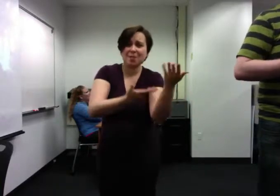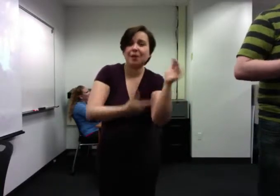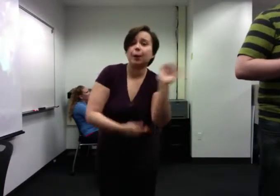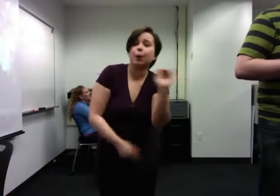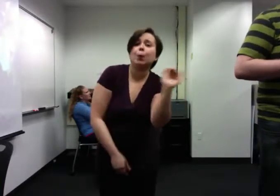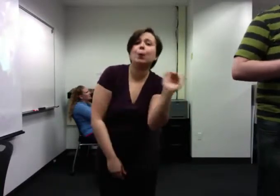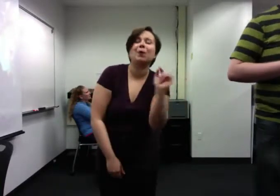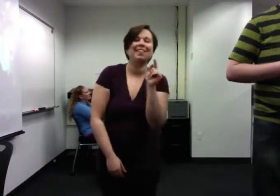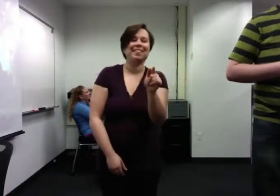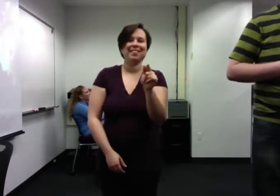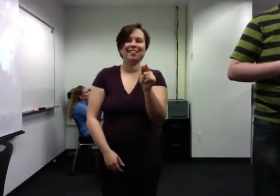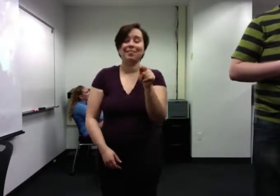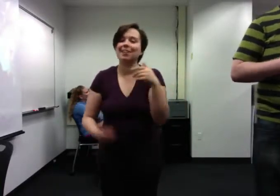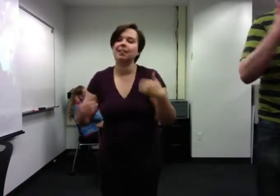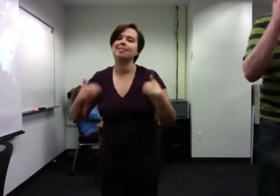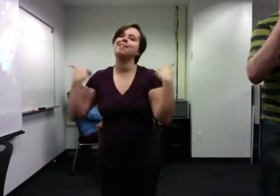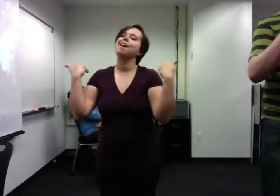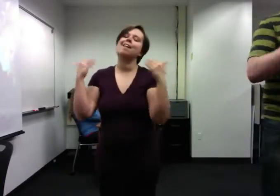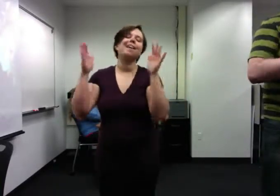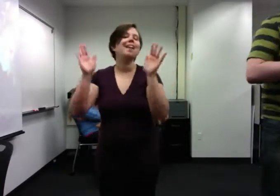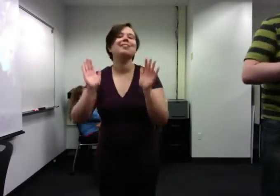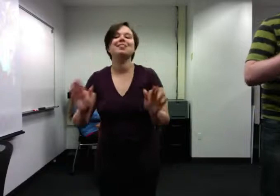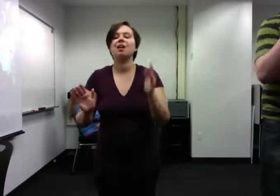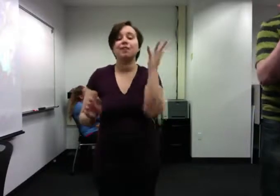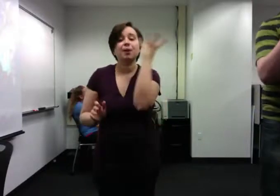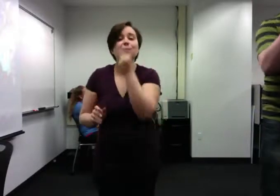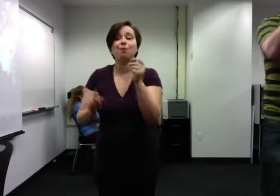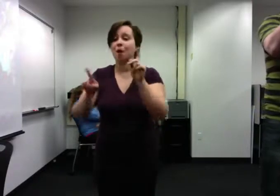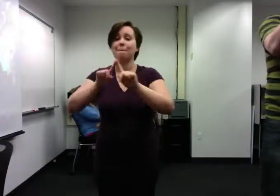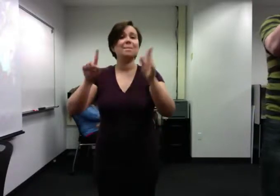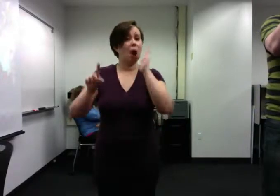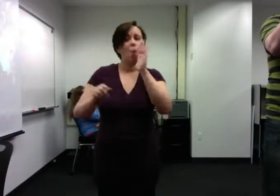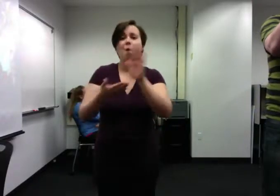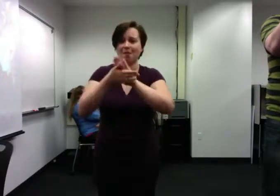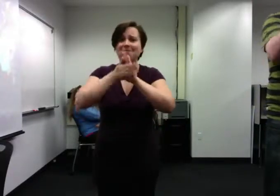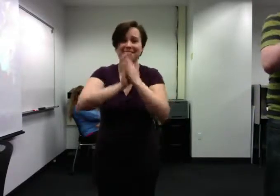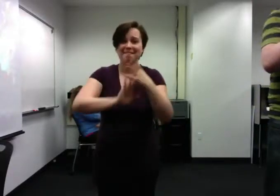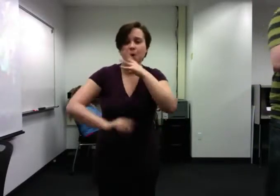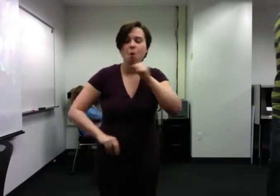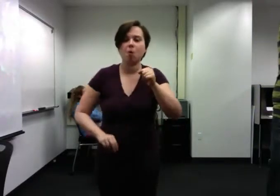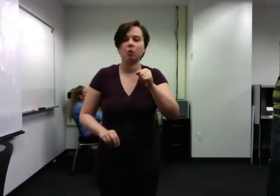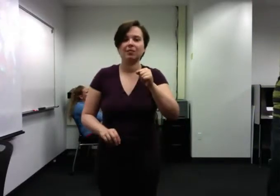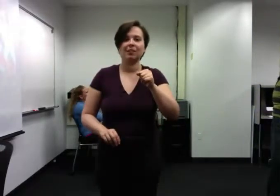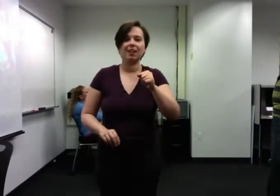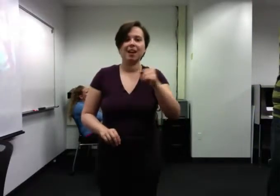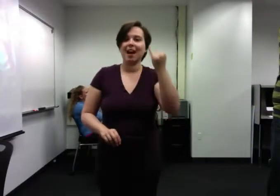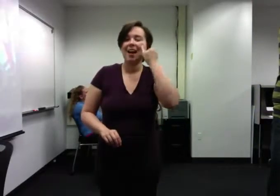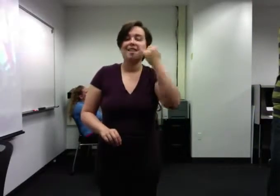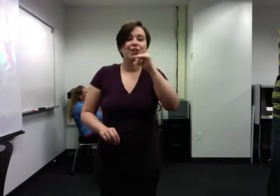and gorgeous as you are. And unless we do something about it right now, you're going to be stashed away someplace